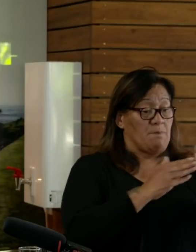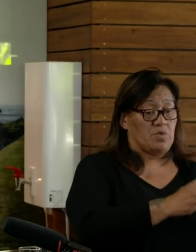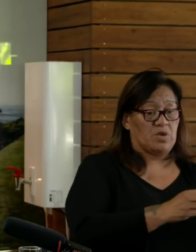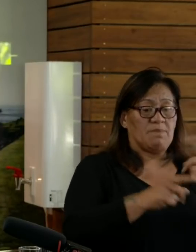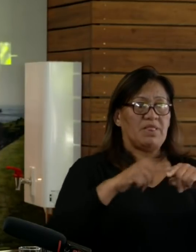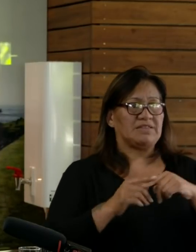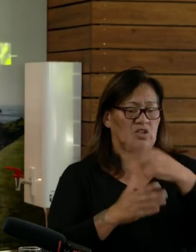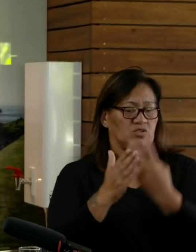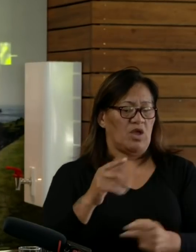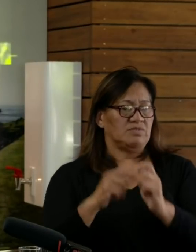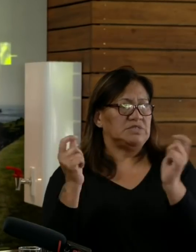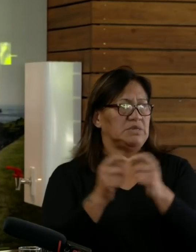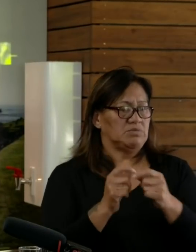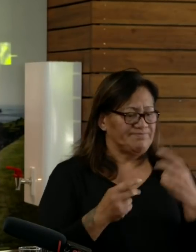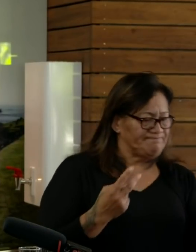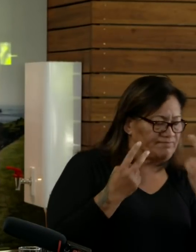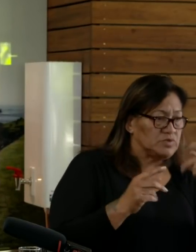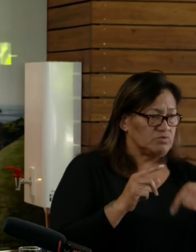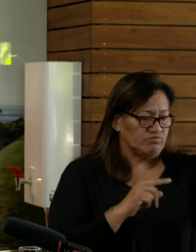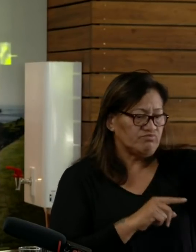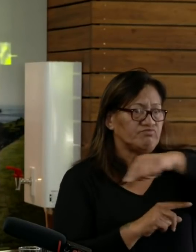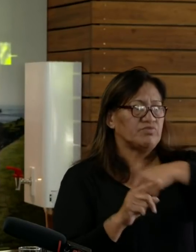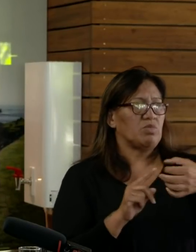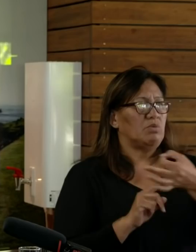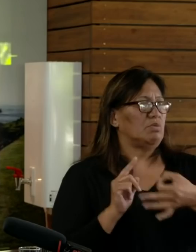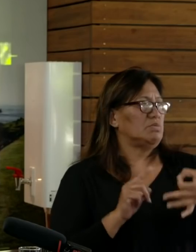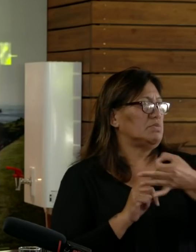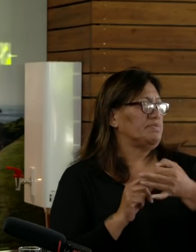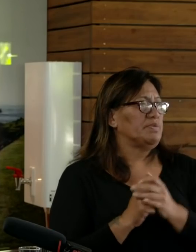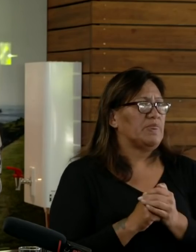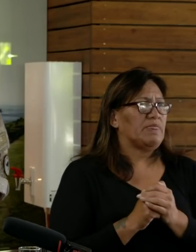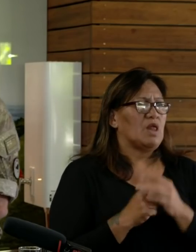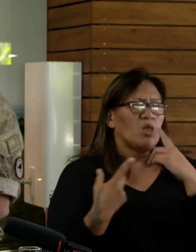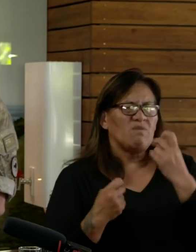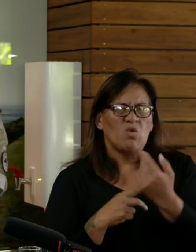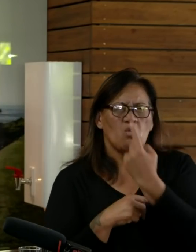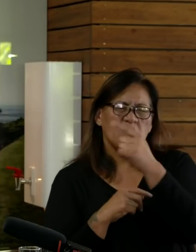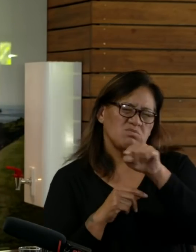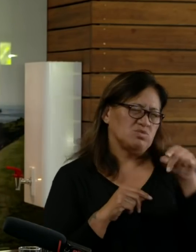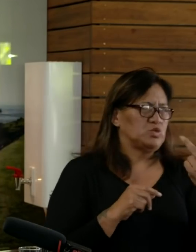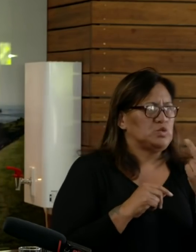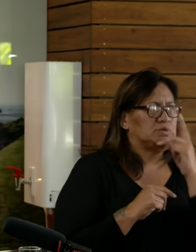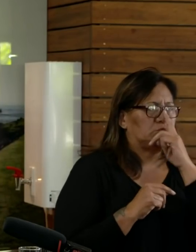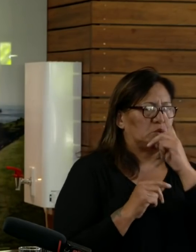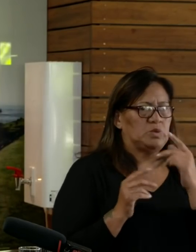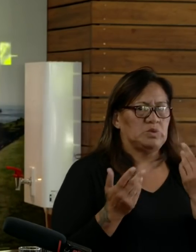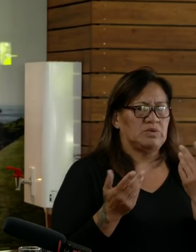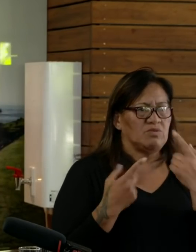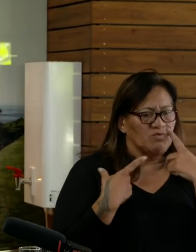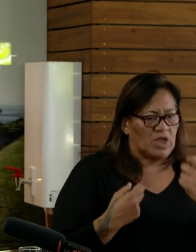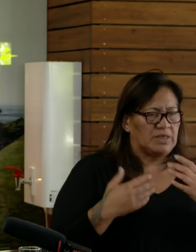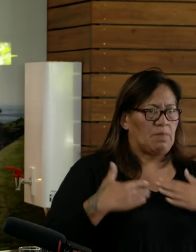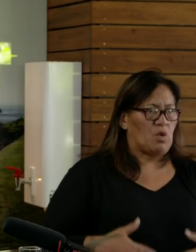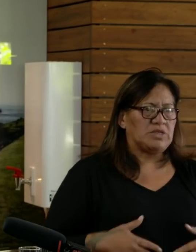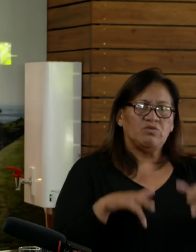deployed searching around the island for one or two of the remaining bodies that we